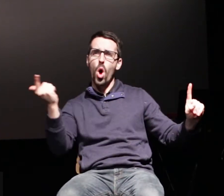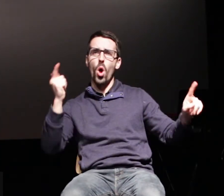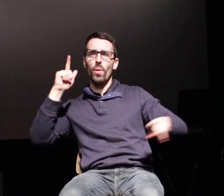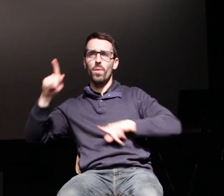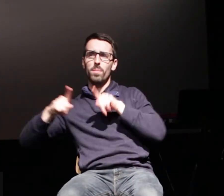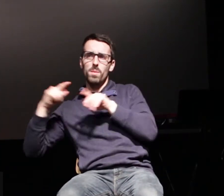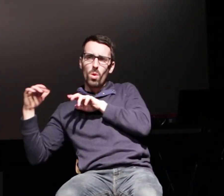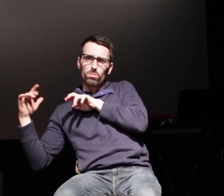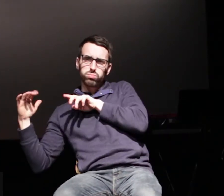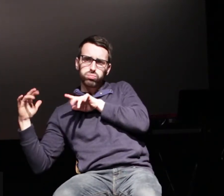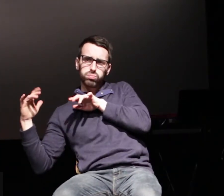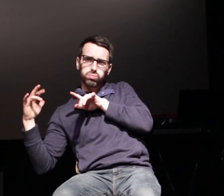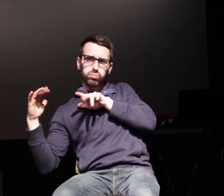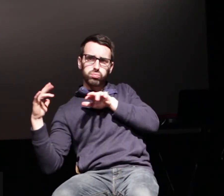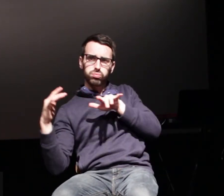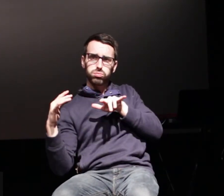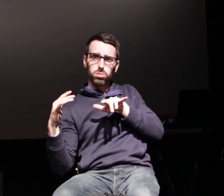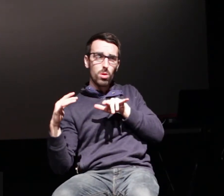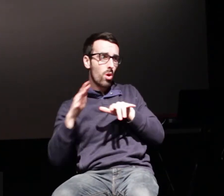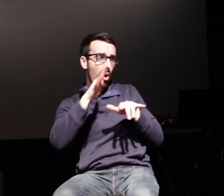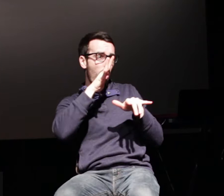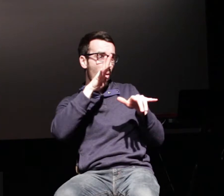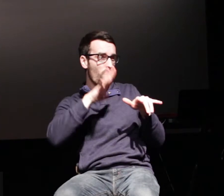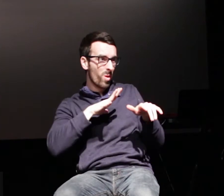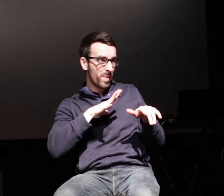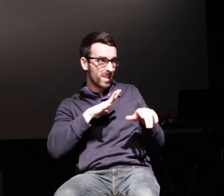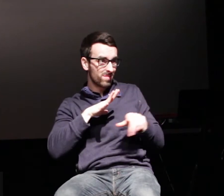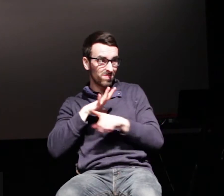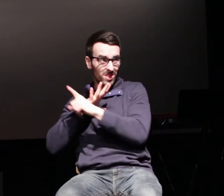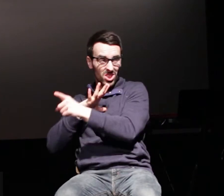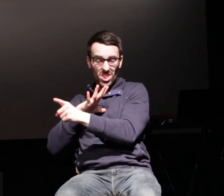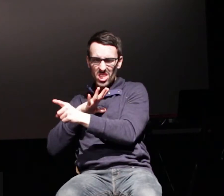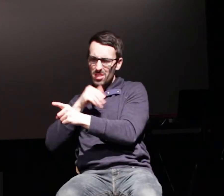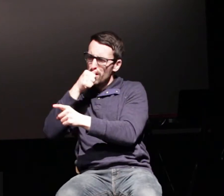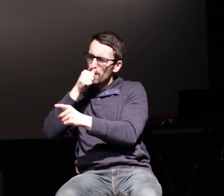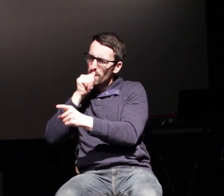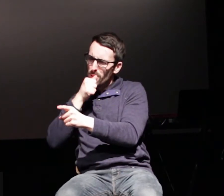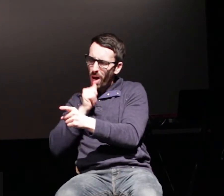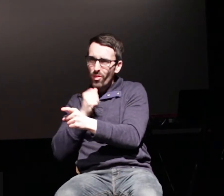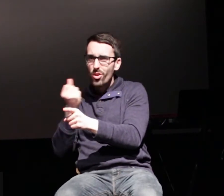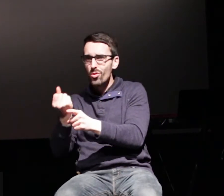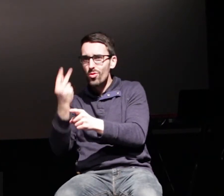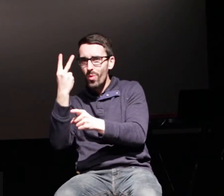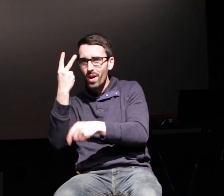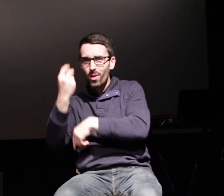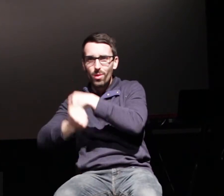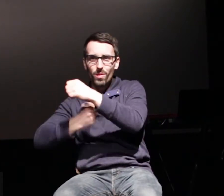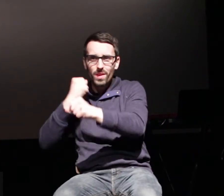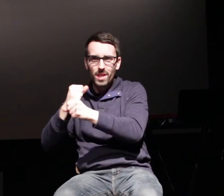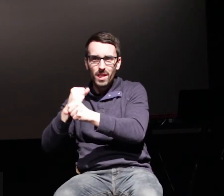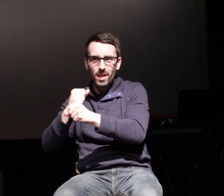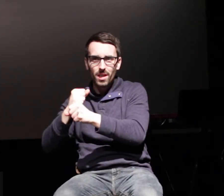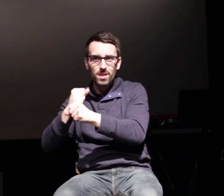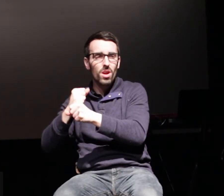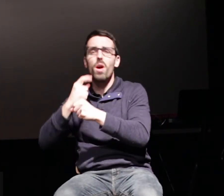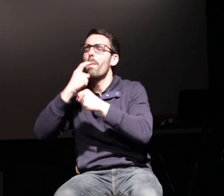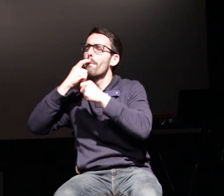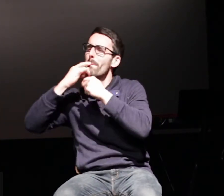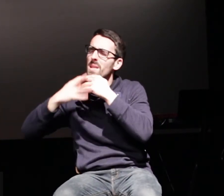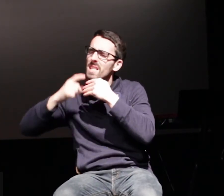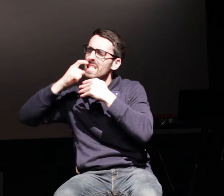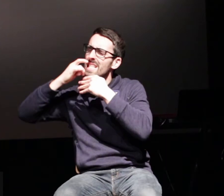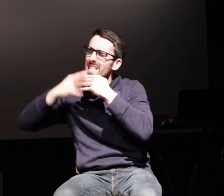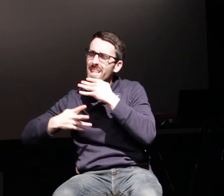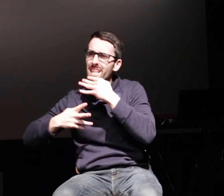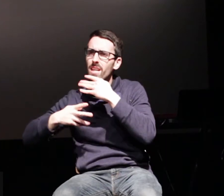him. A woman in the crowd had suffered for 12 years with constant bleeding. She had suffered a great deal from